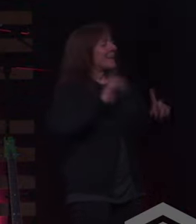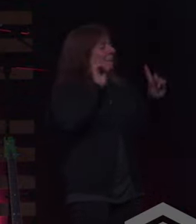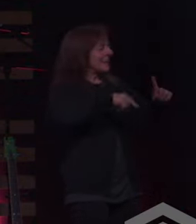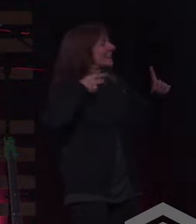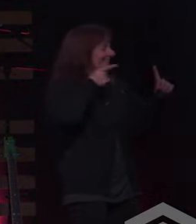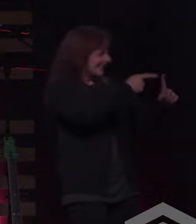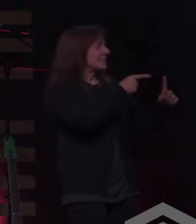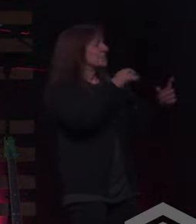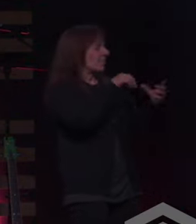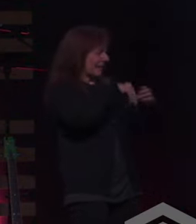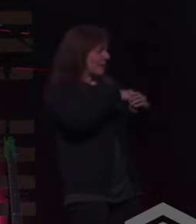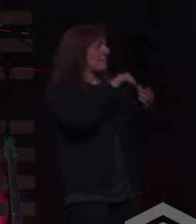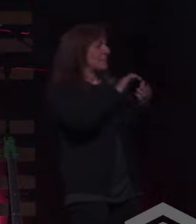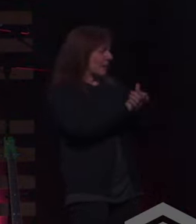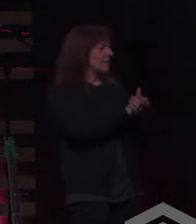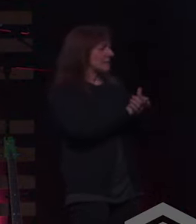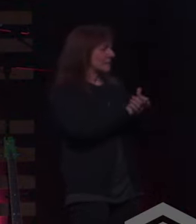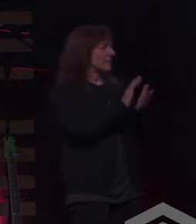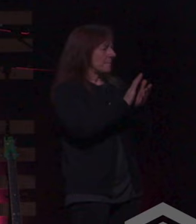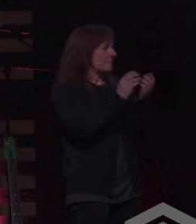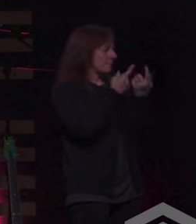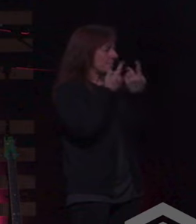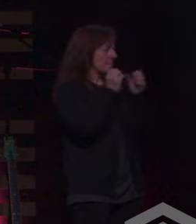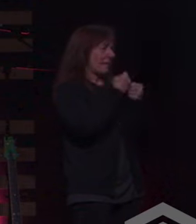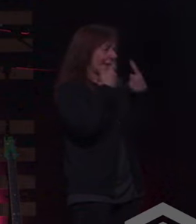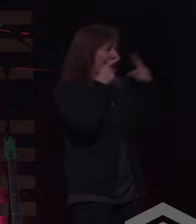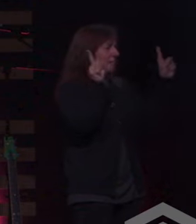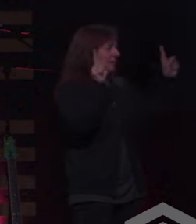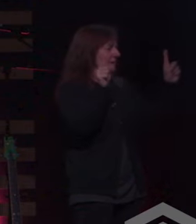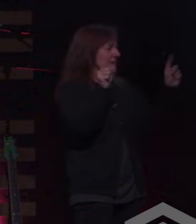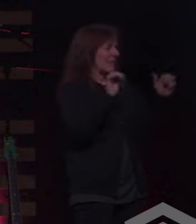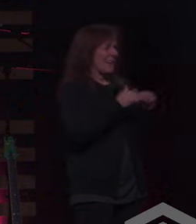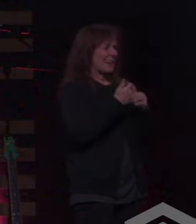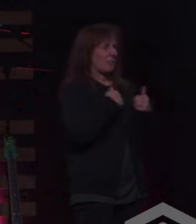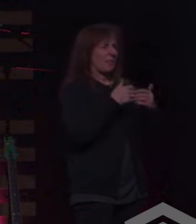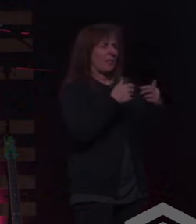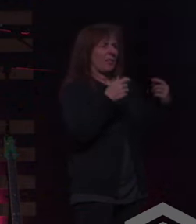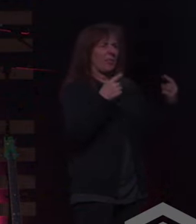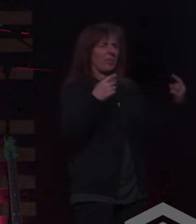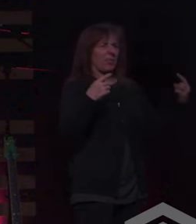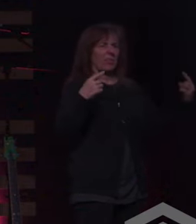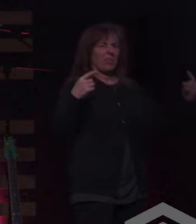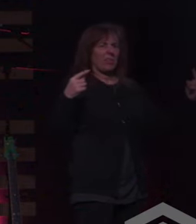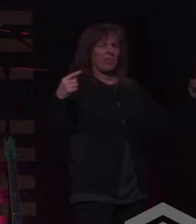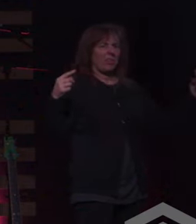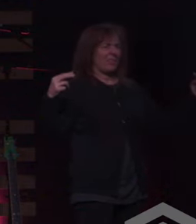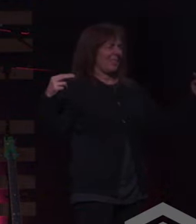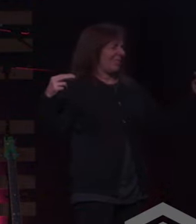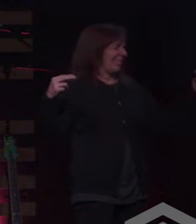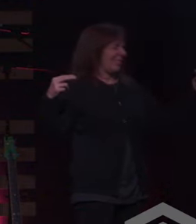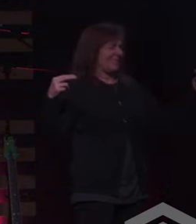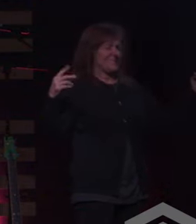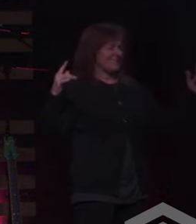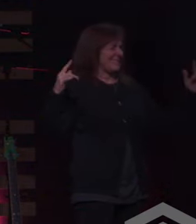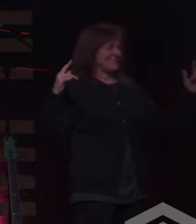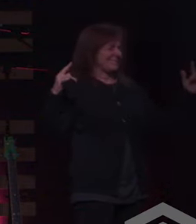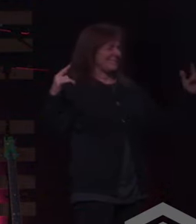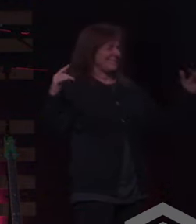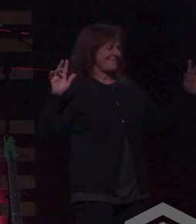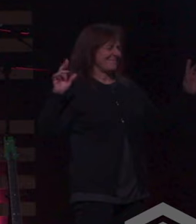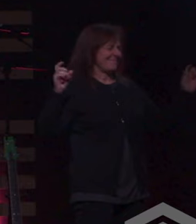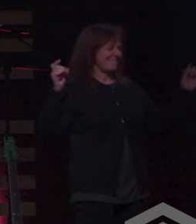their marriage. And we wonder how we get to these places where we're no longer in love, or we're no longer feeling these